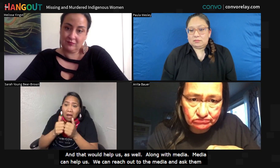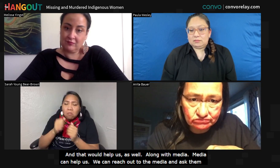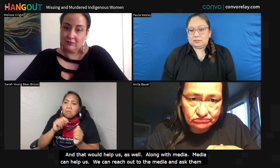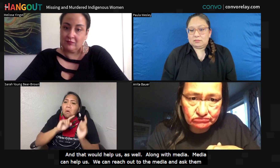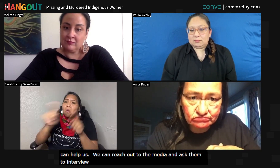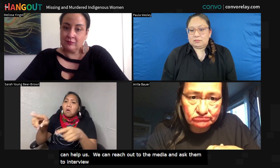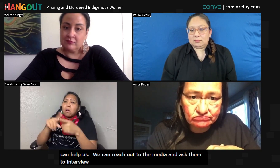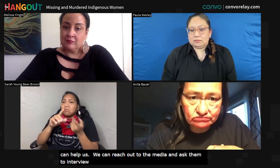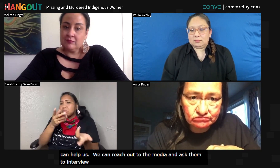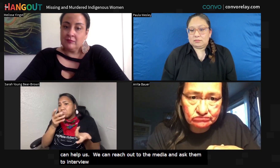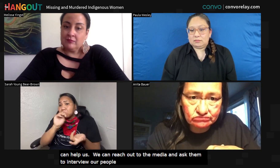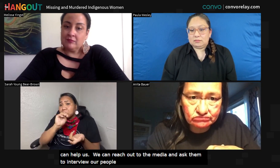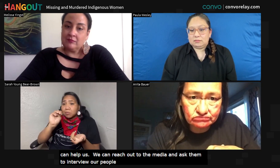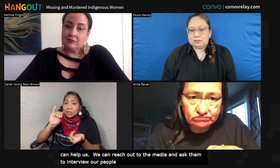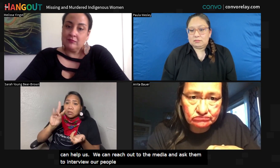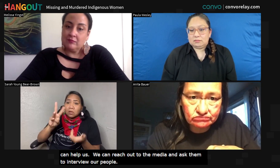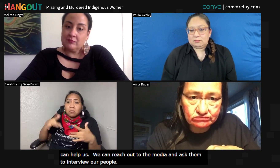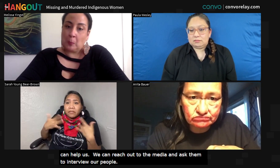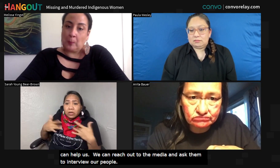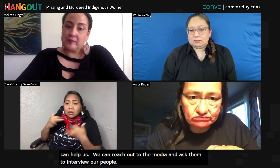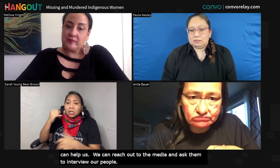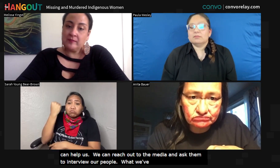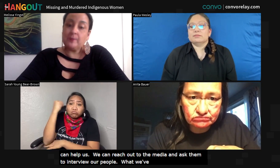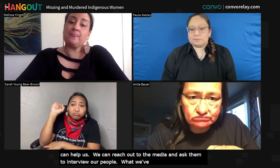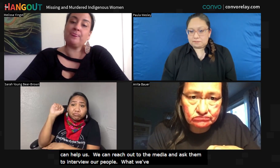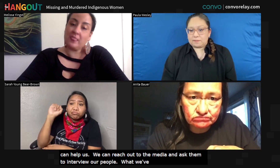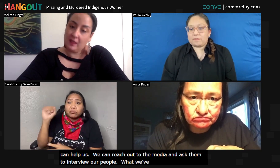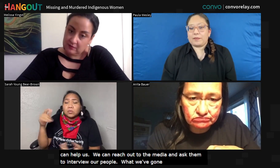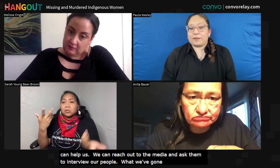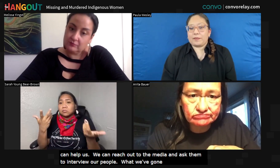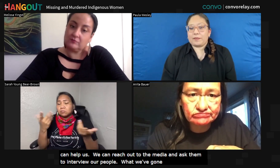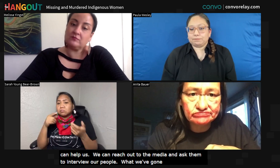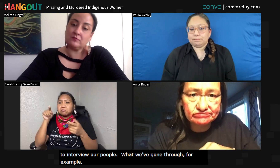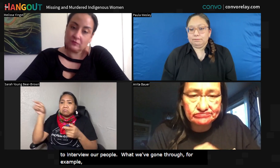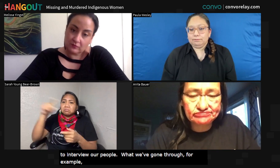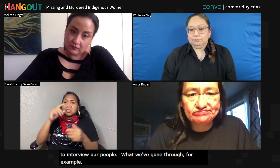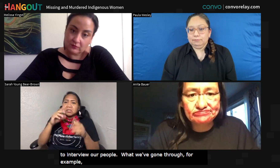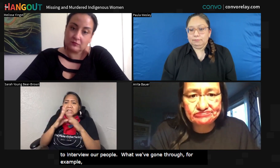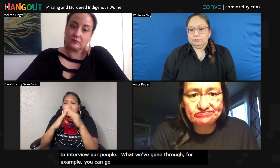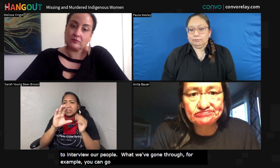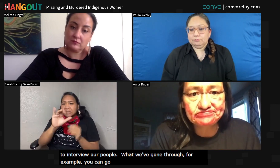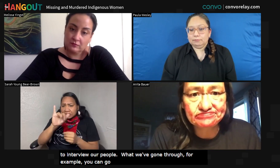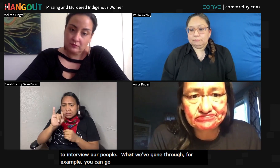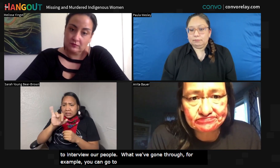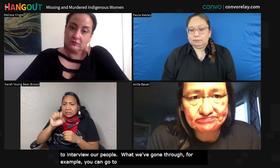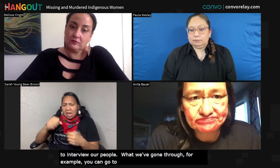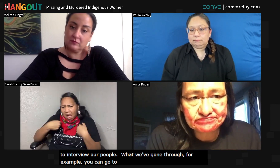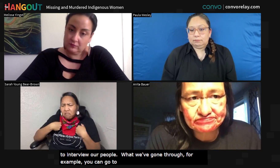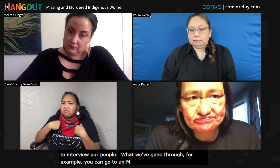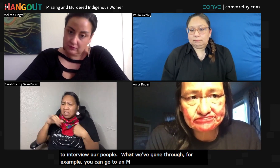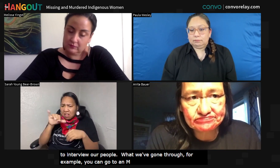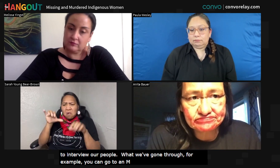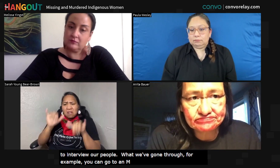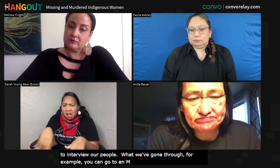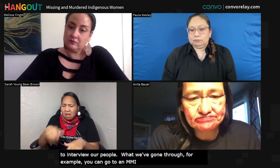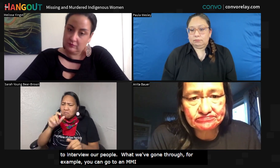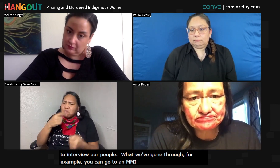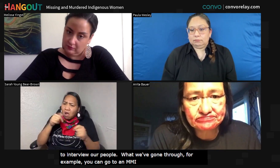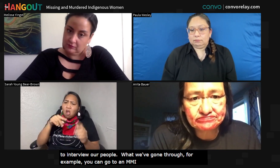example, you can go to an MMIW event, a protest. There are different cities